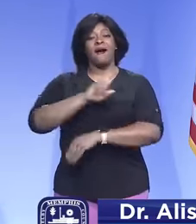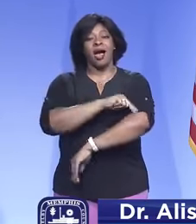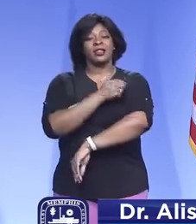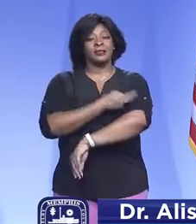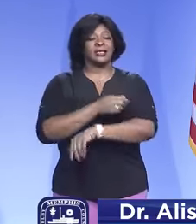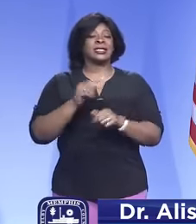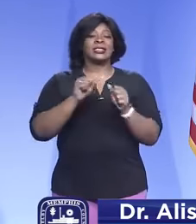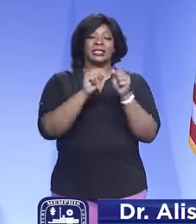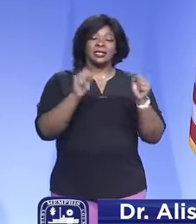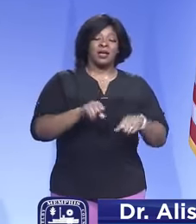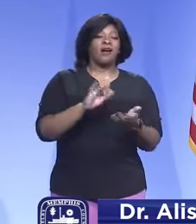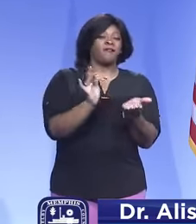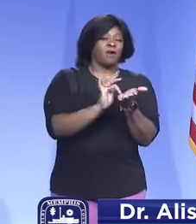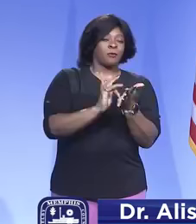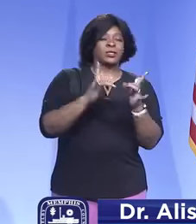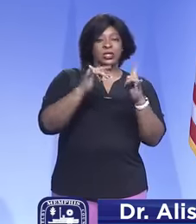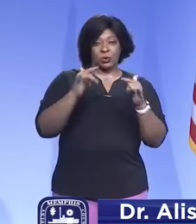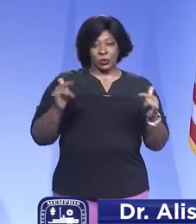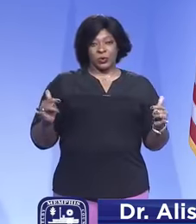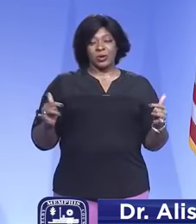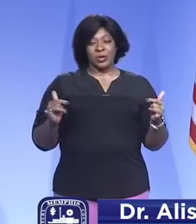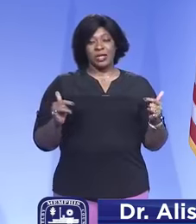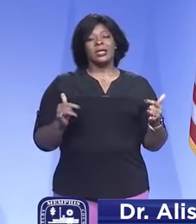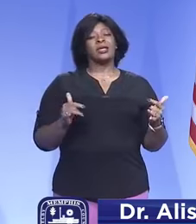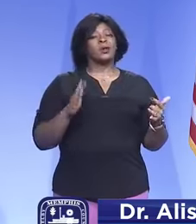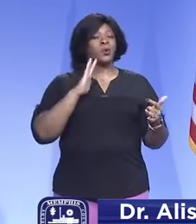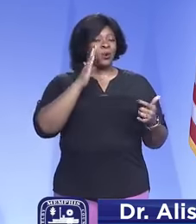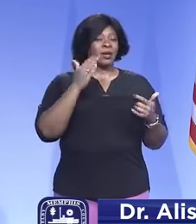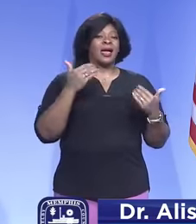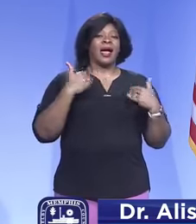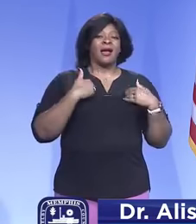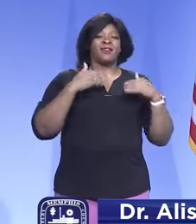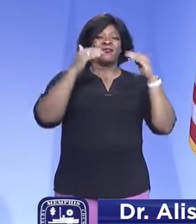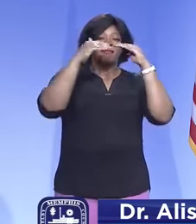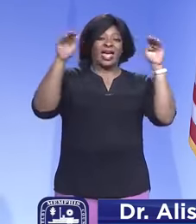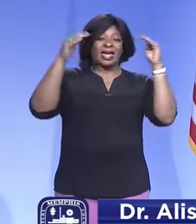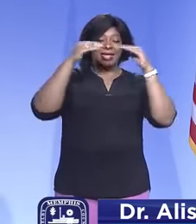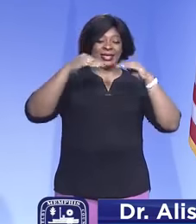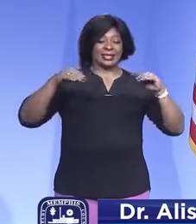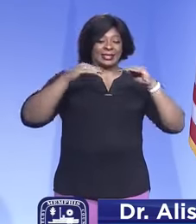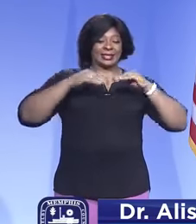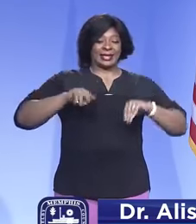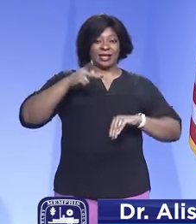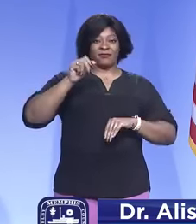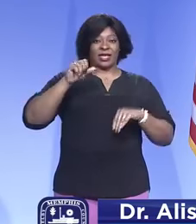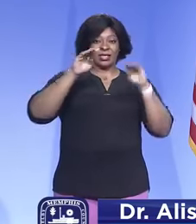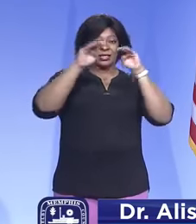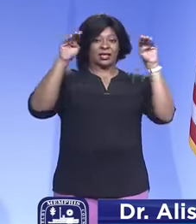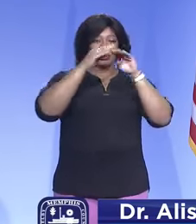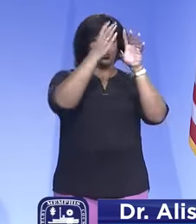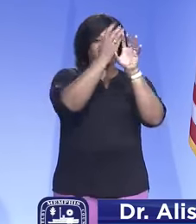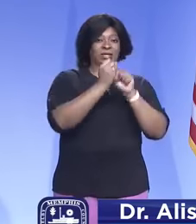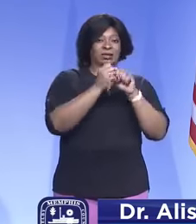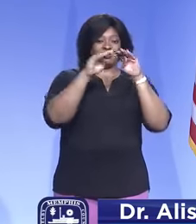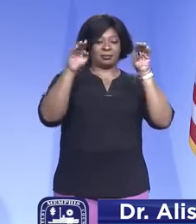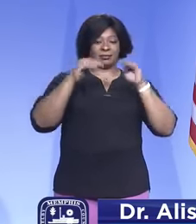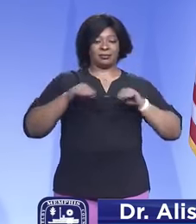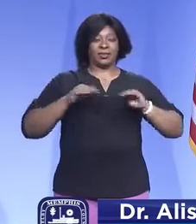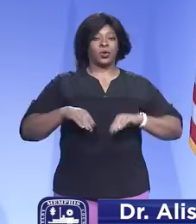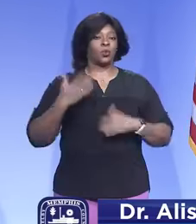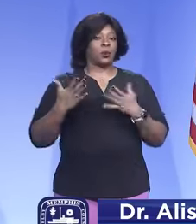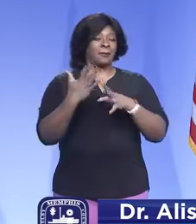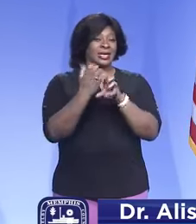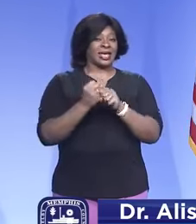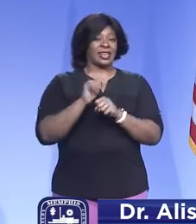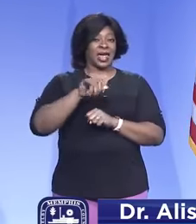systems, pharmacies, and so on. And there will be phased receipt of the vaccine. So we are likely to receive